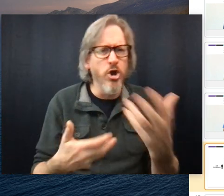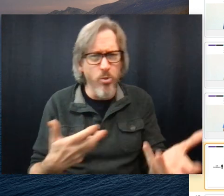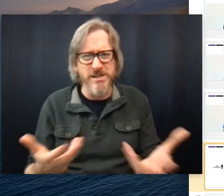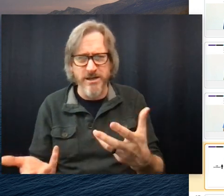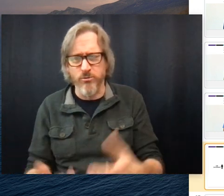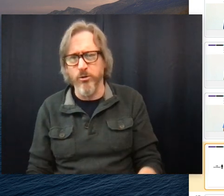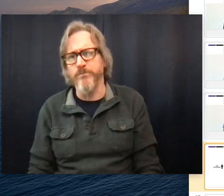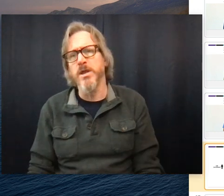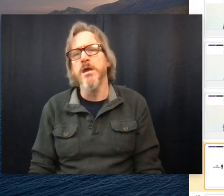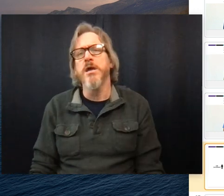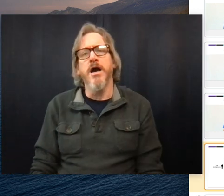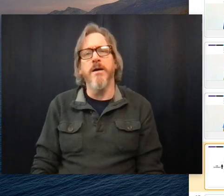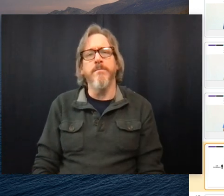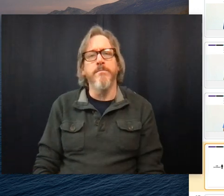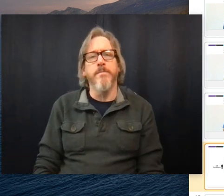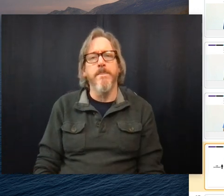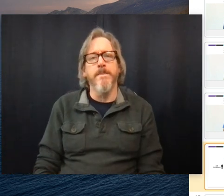someone who wasn't in the room.